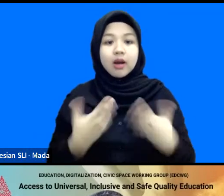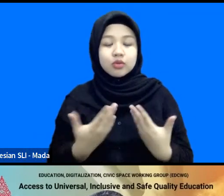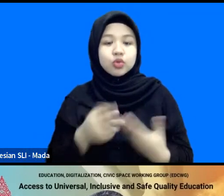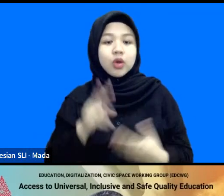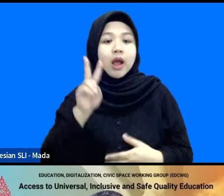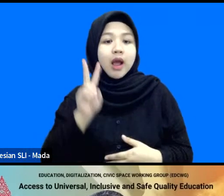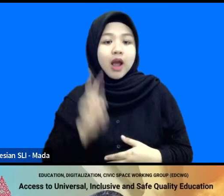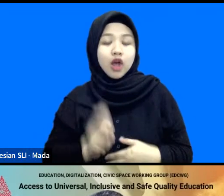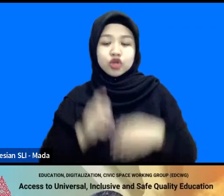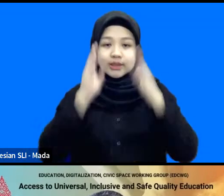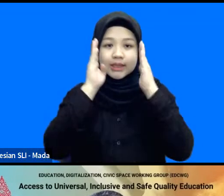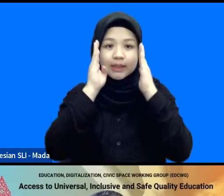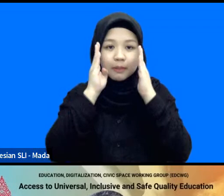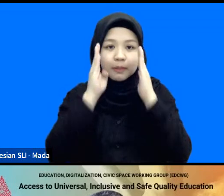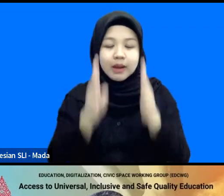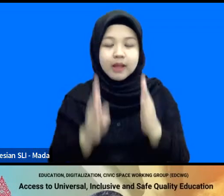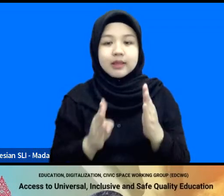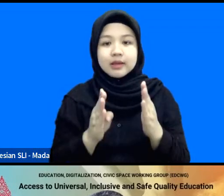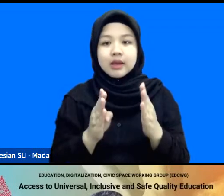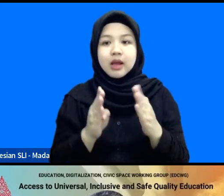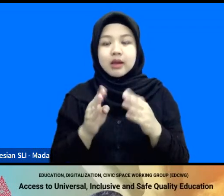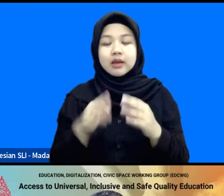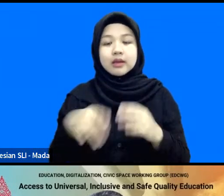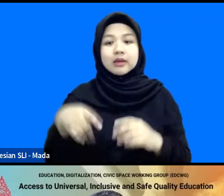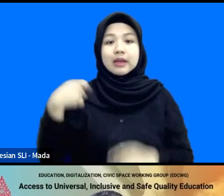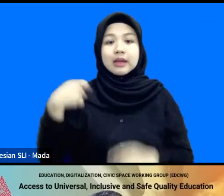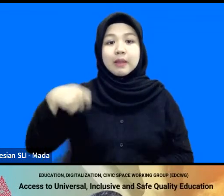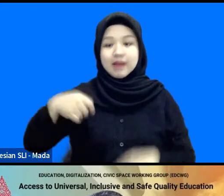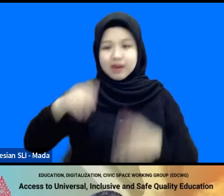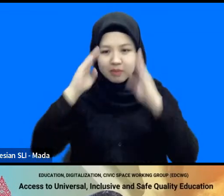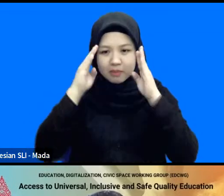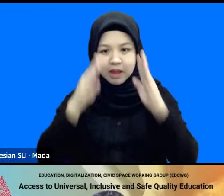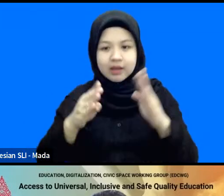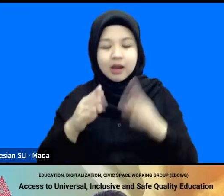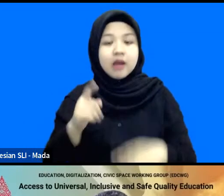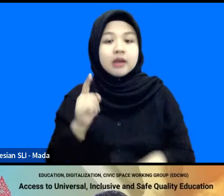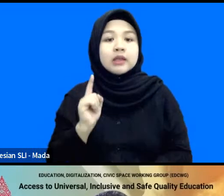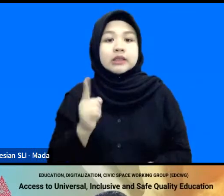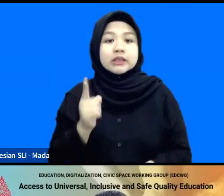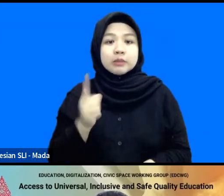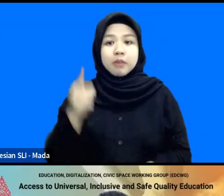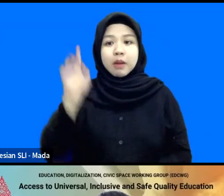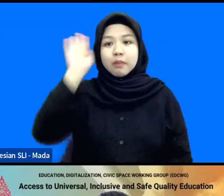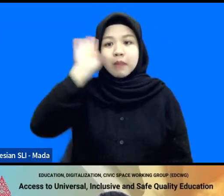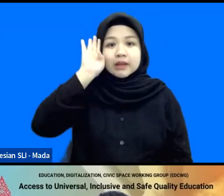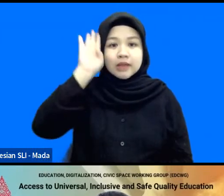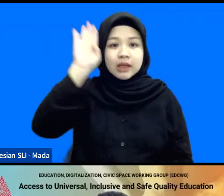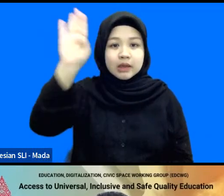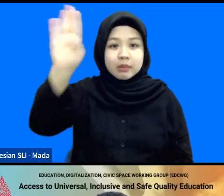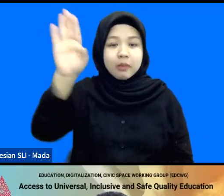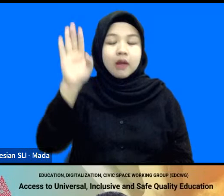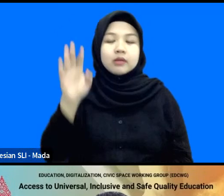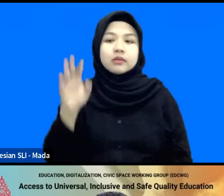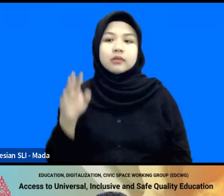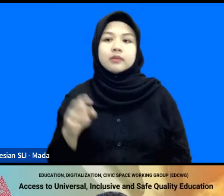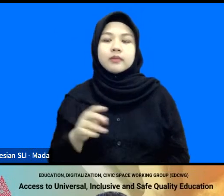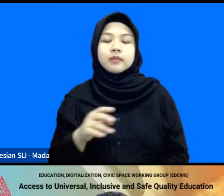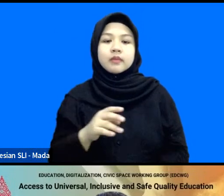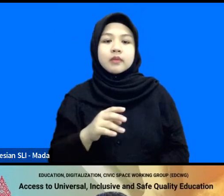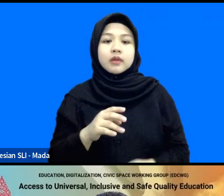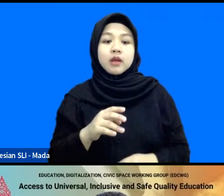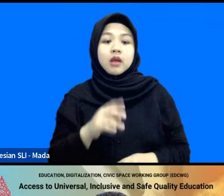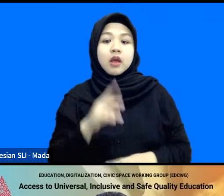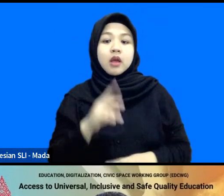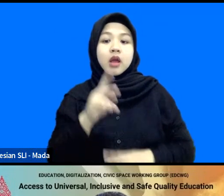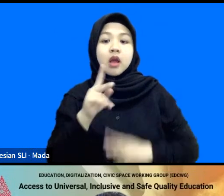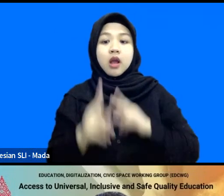term, having that locally led action really has a lot of impact for